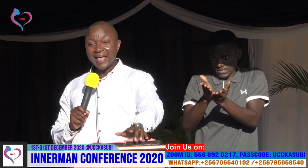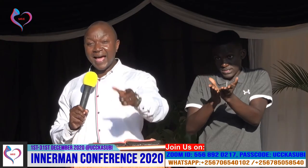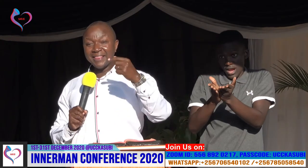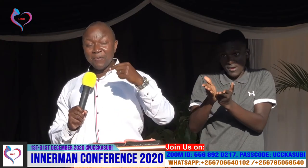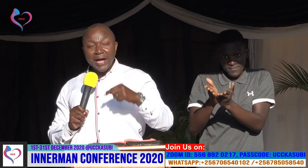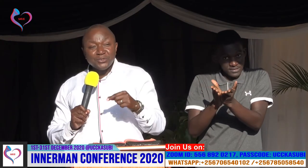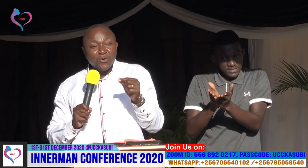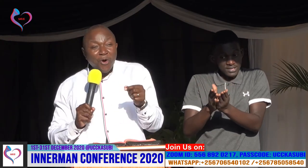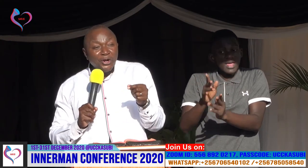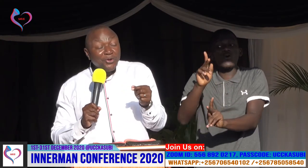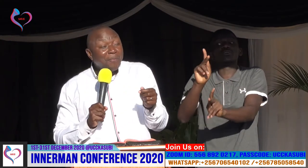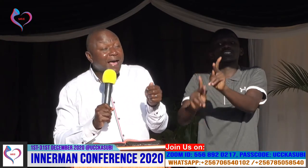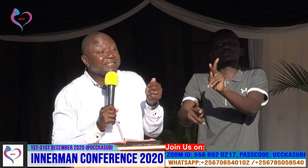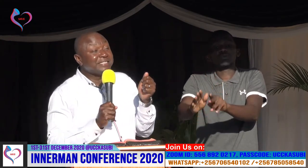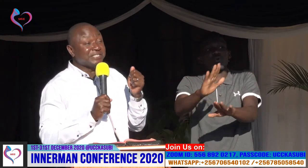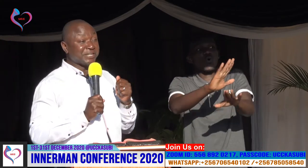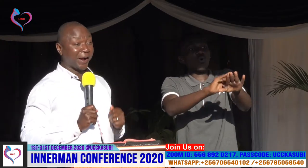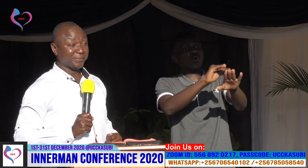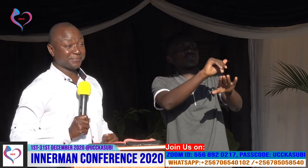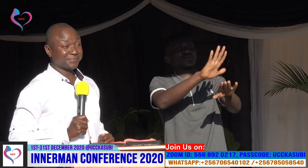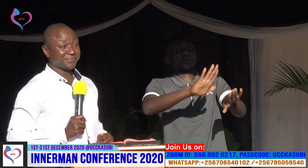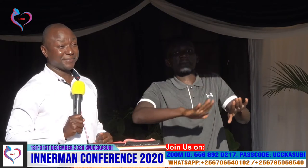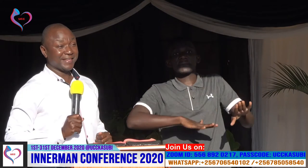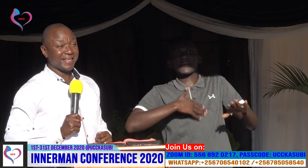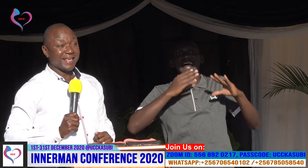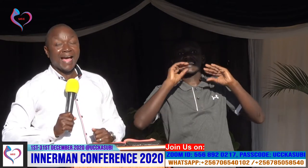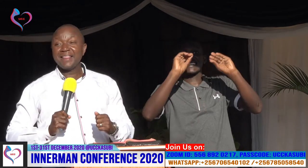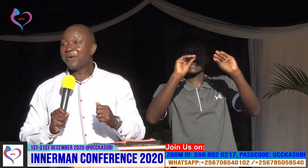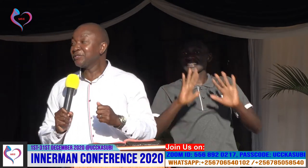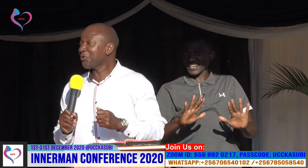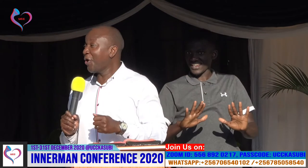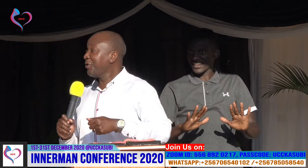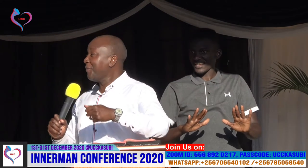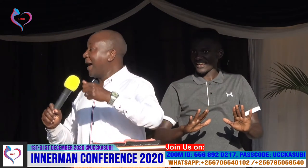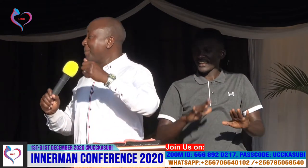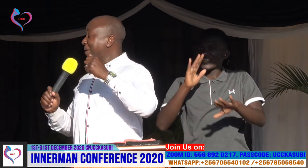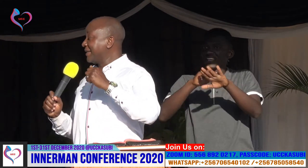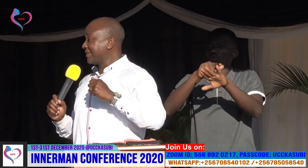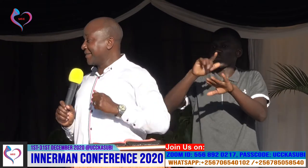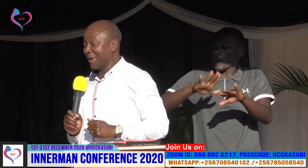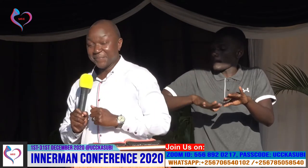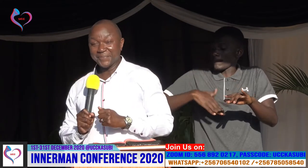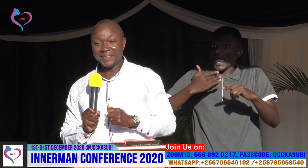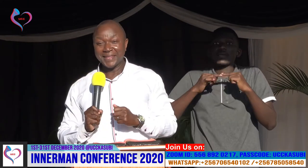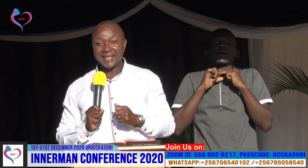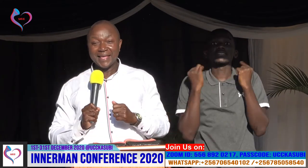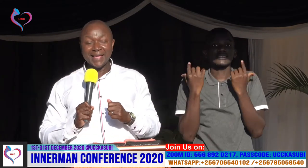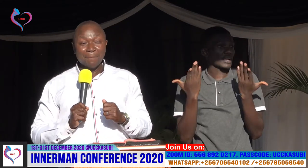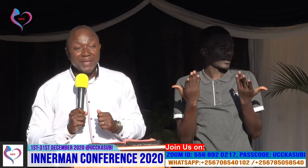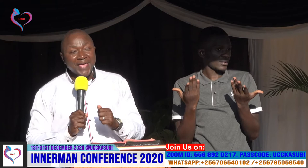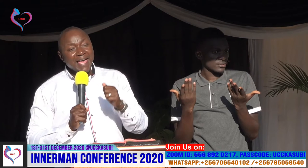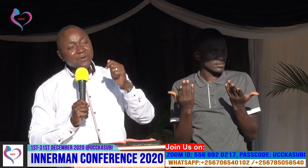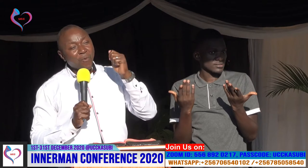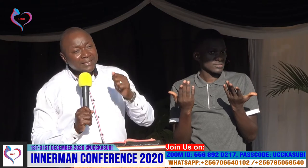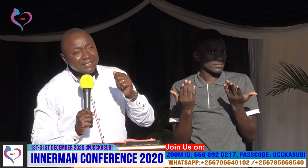are the ones who call you my teacher, are the ones who call you my pastor.